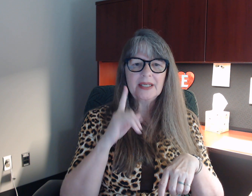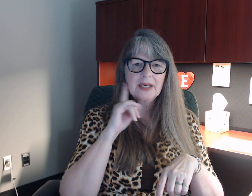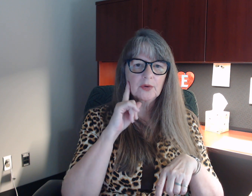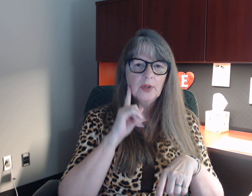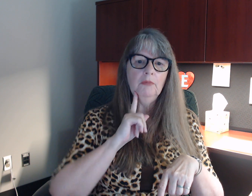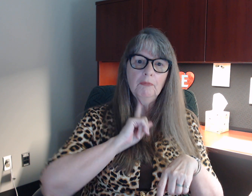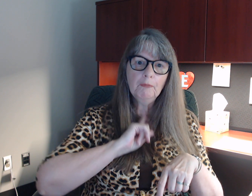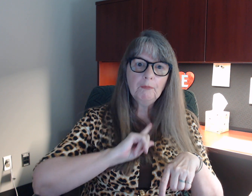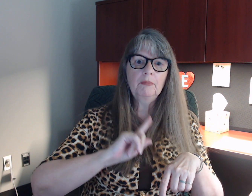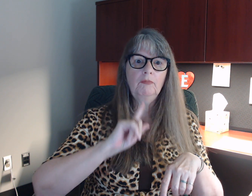hear that.